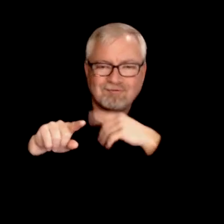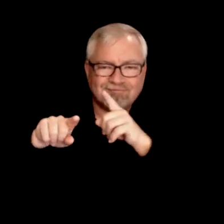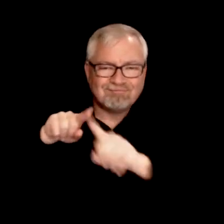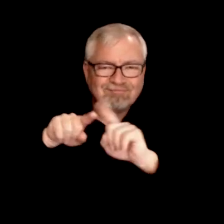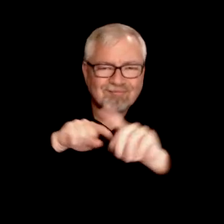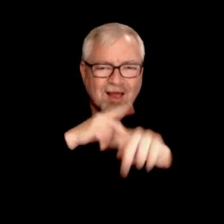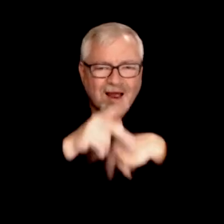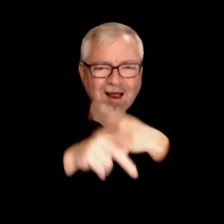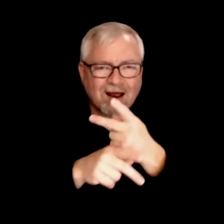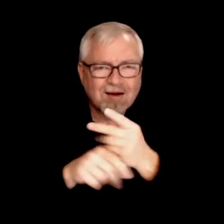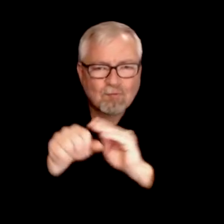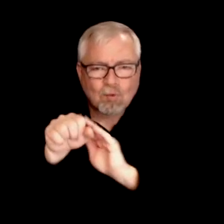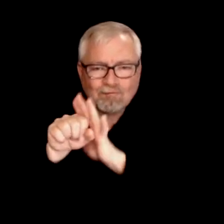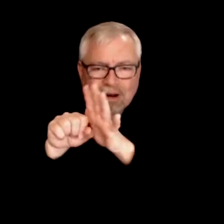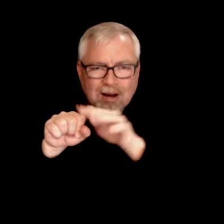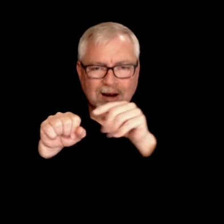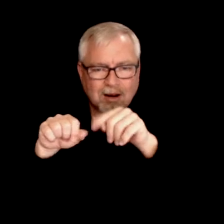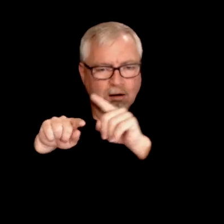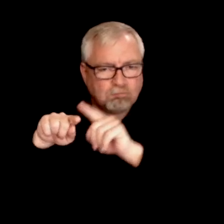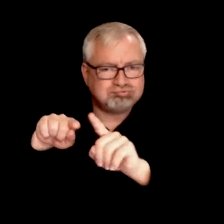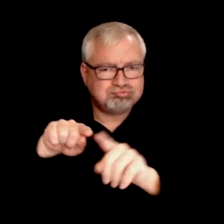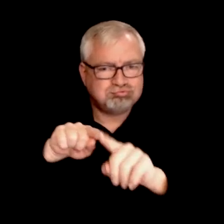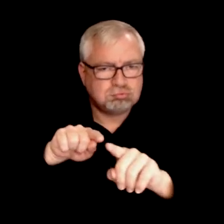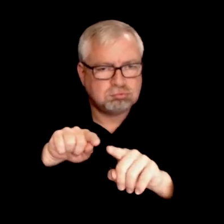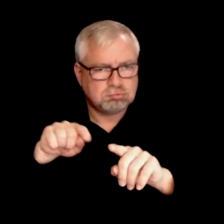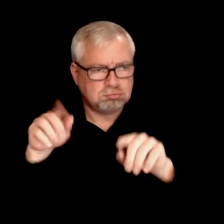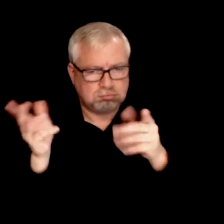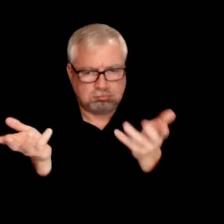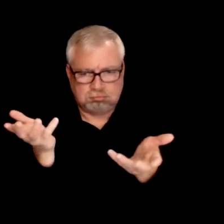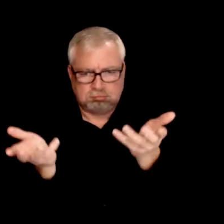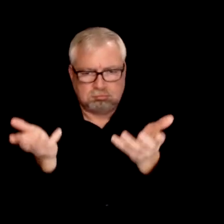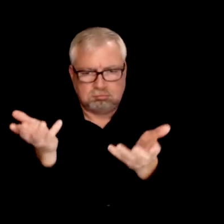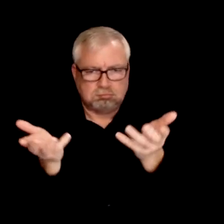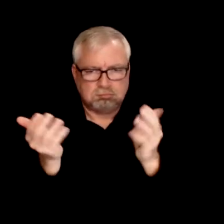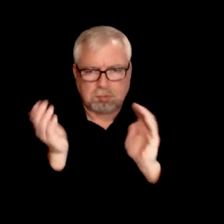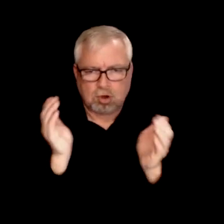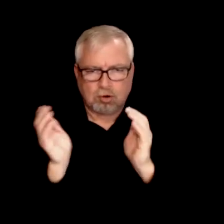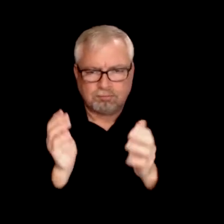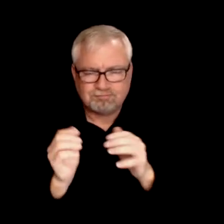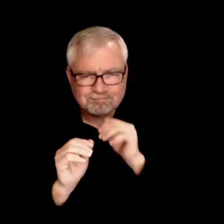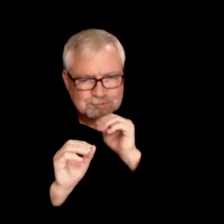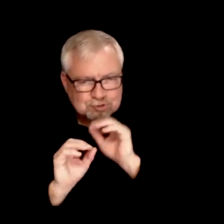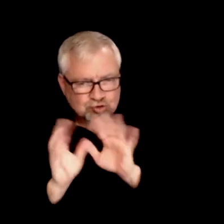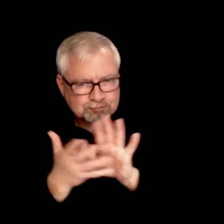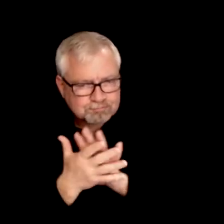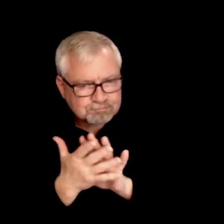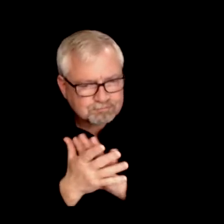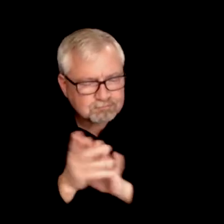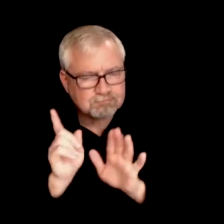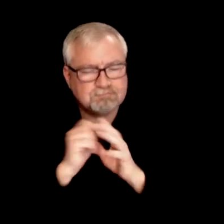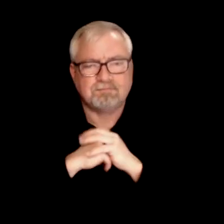Chris, you have that one? Yeah. So in terms of reinfection,